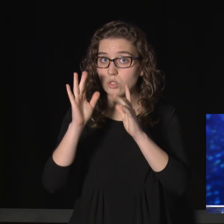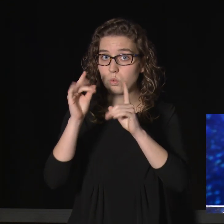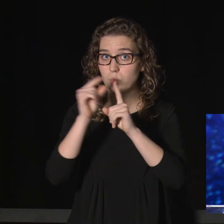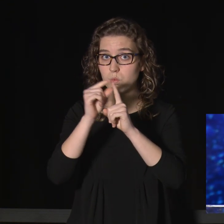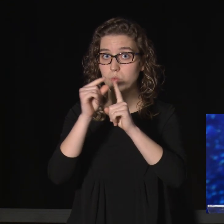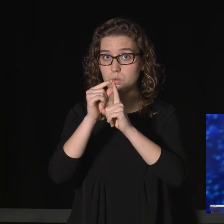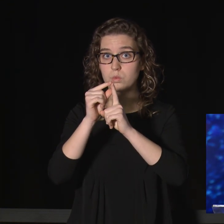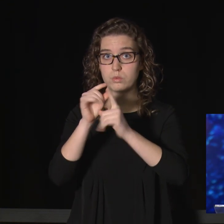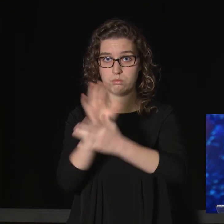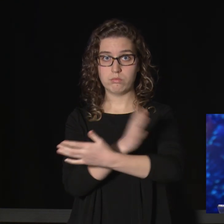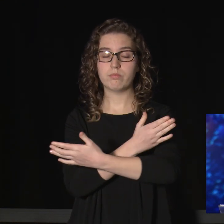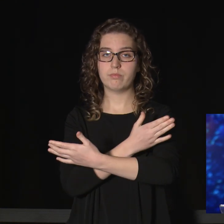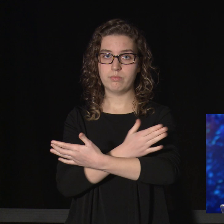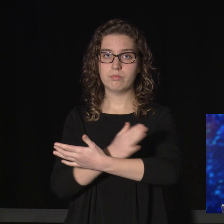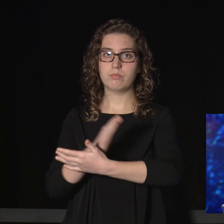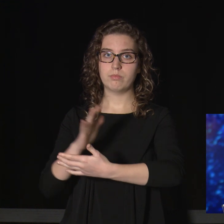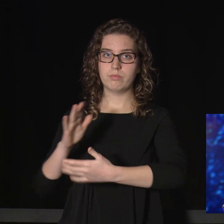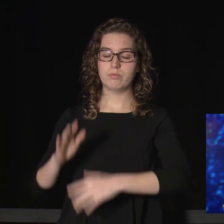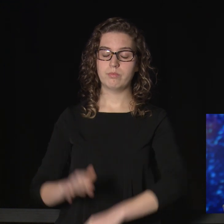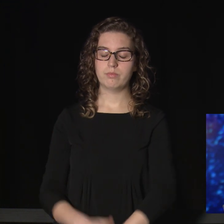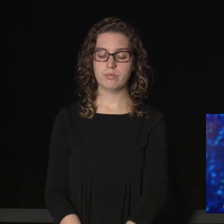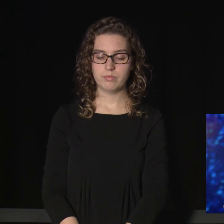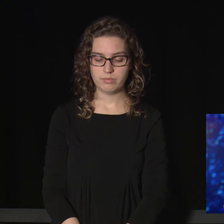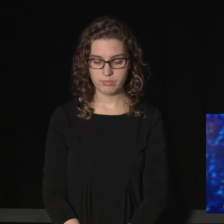of this song.